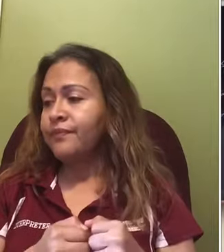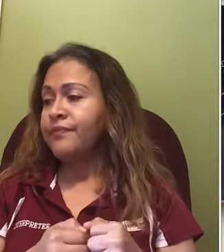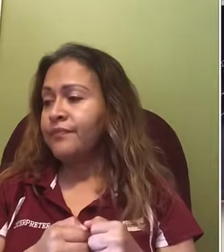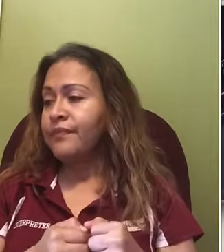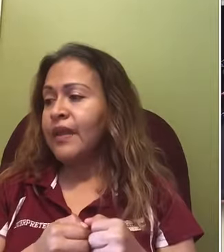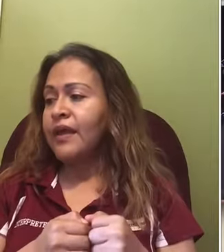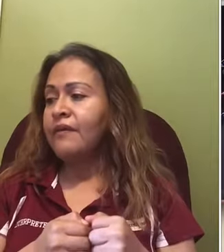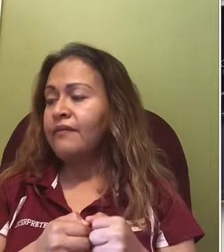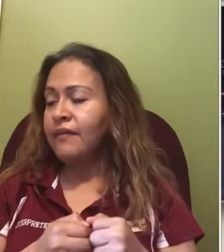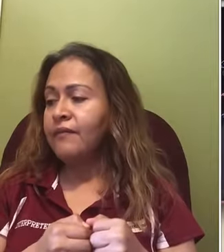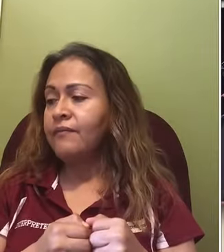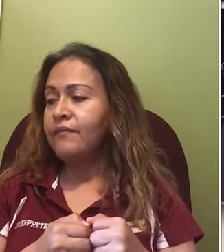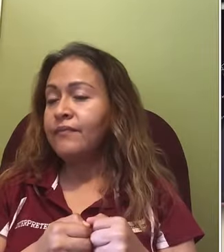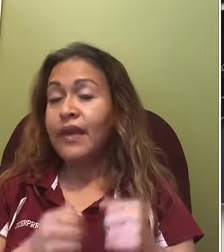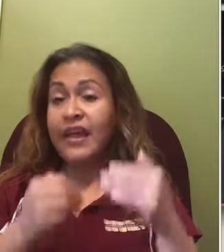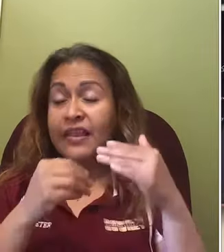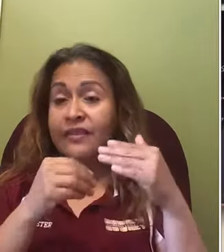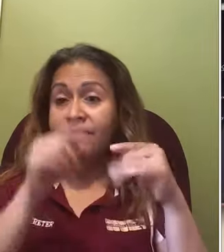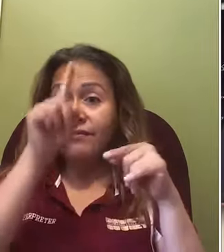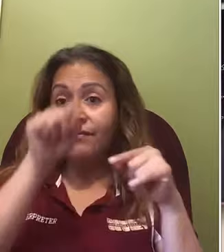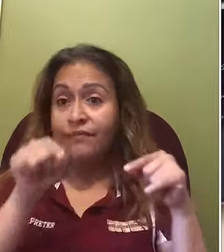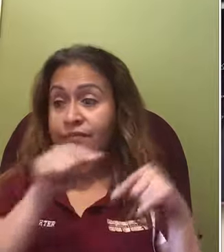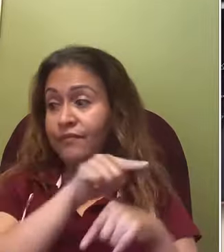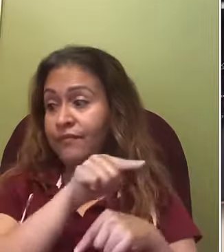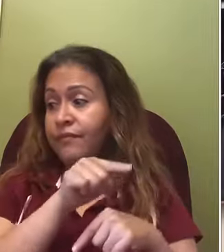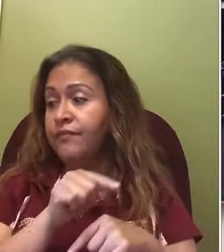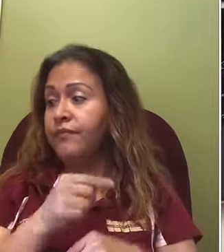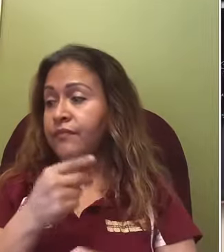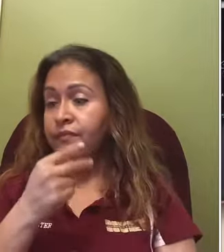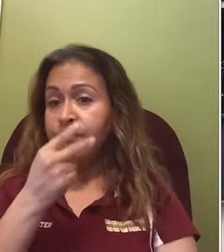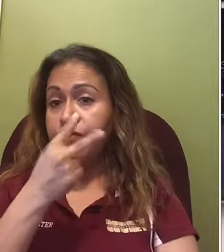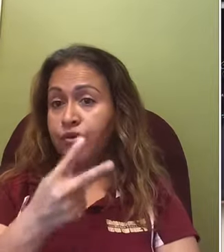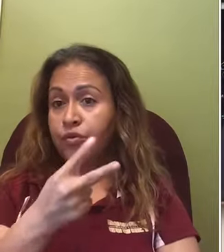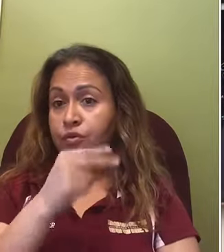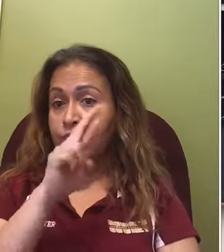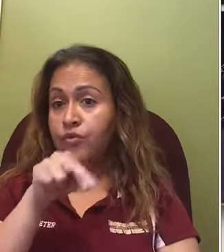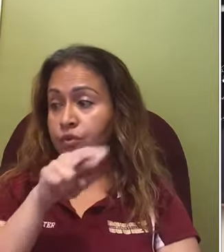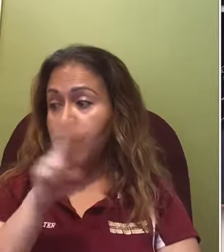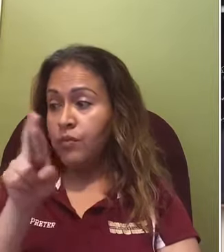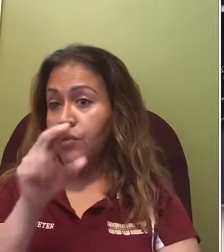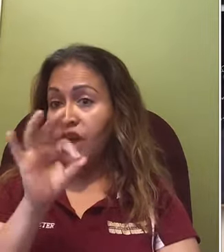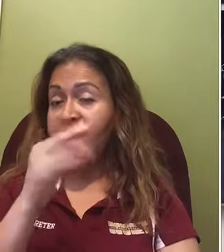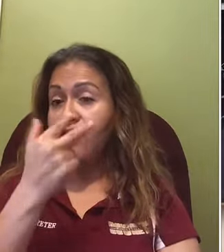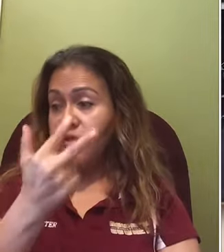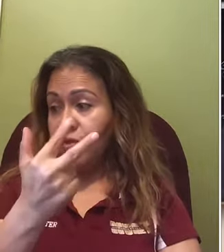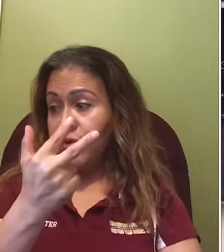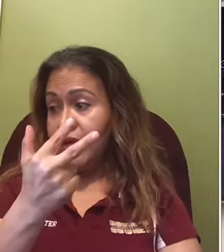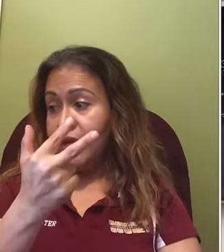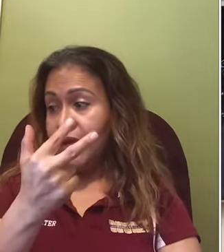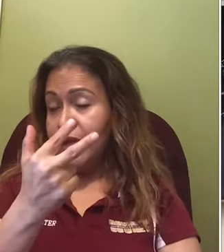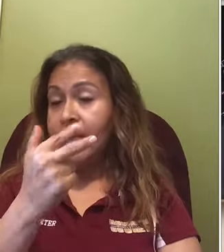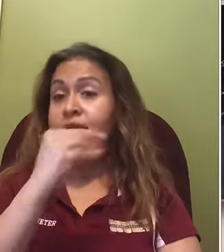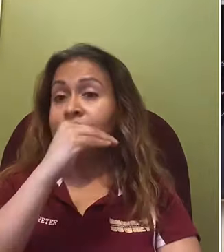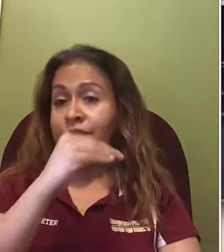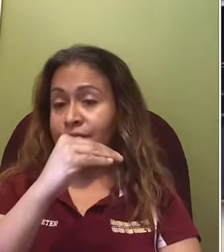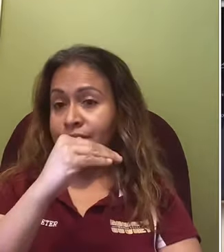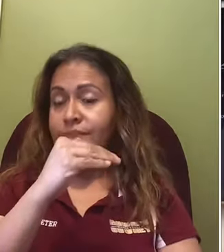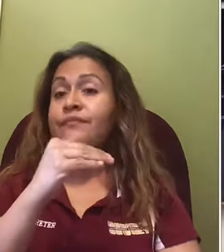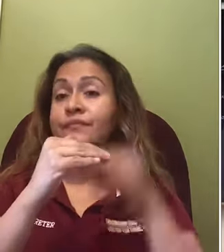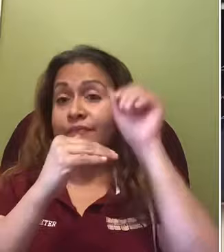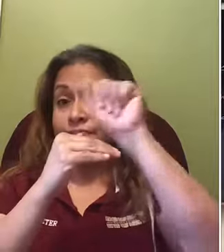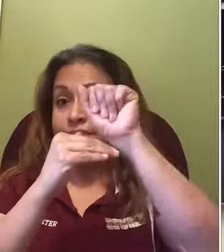the adjacent over the hypotenuse. So it's 2 square roots of 3 adjacent